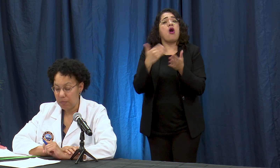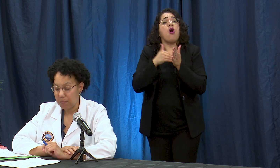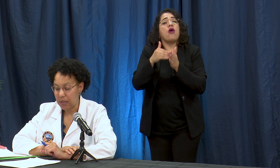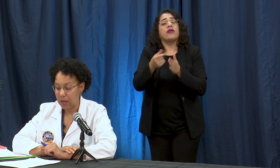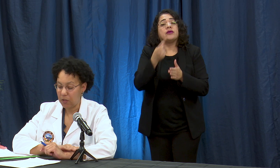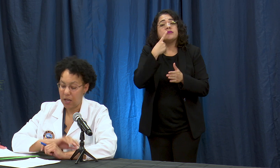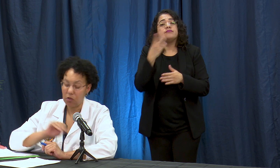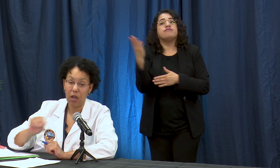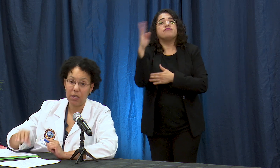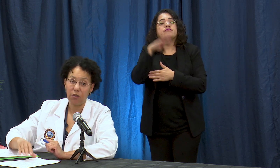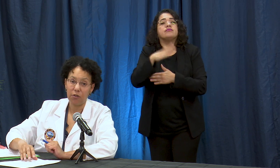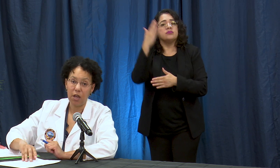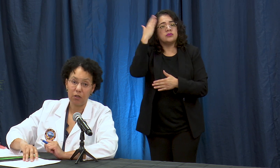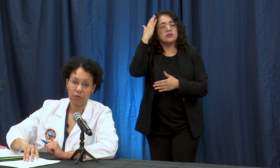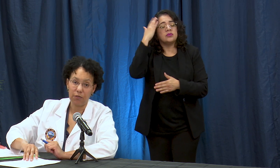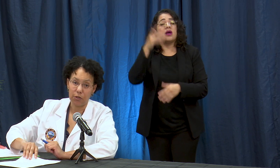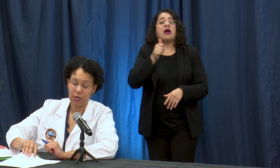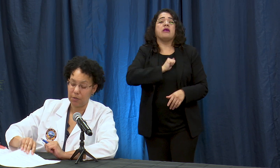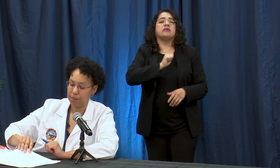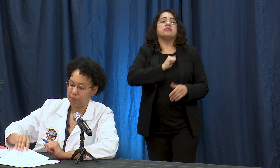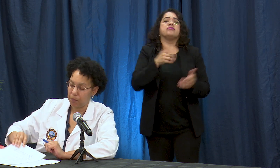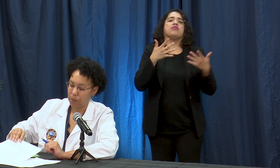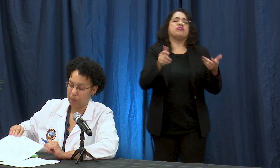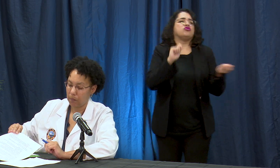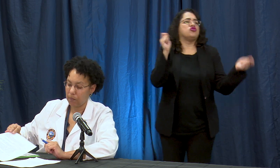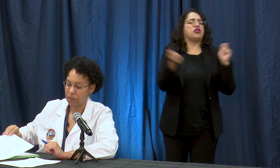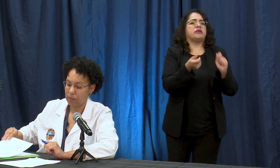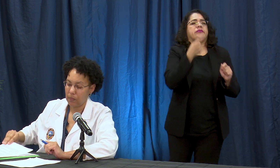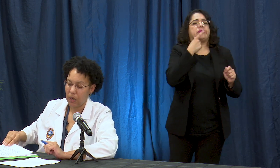your treatment plan without talking to your doctor first.